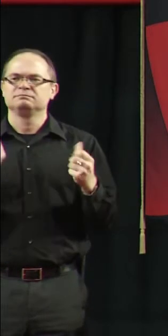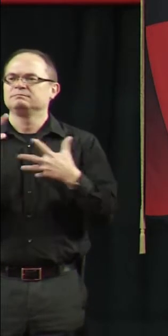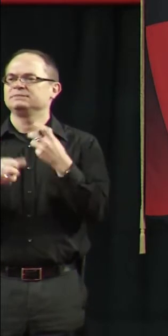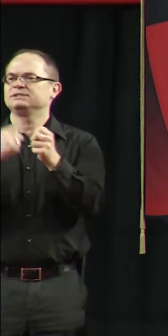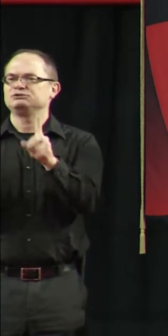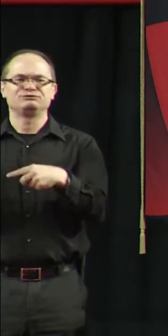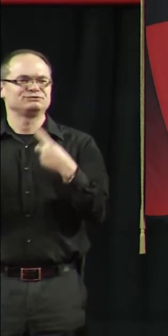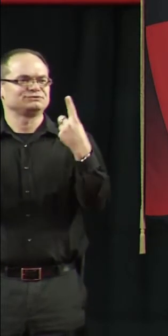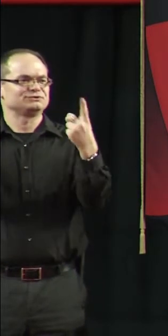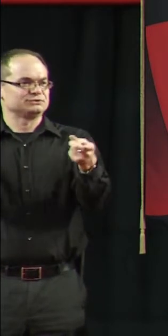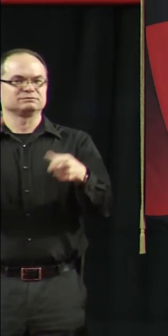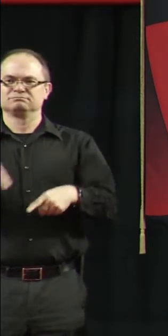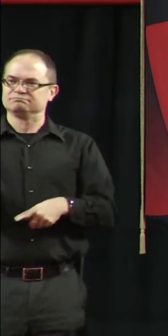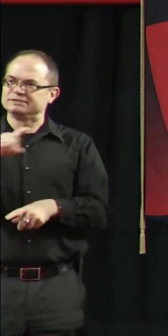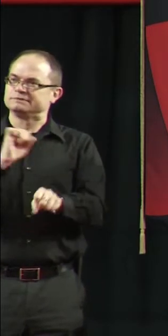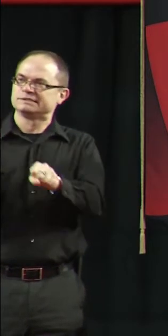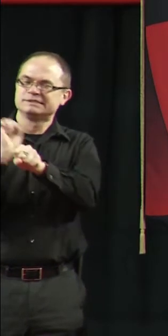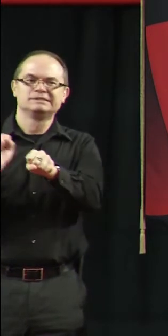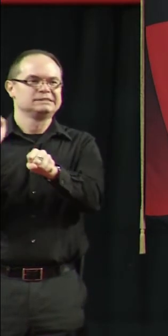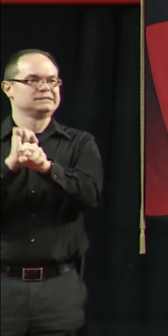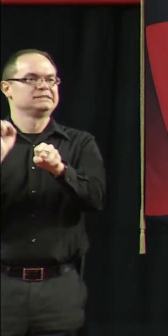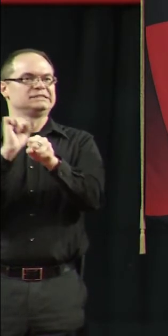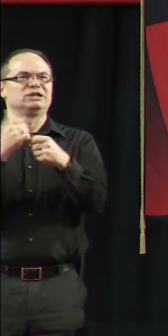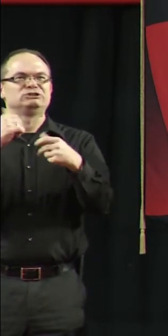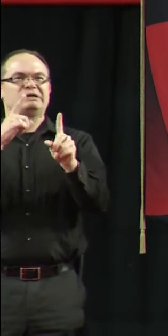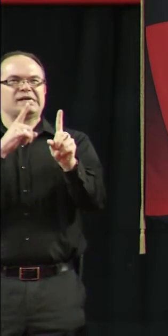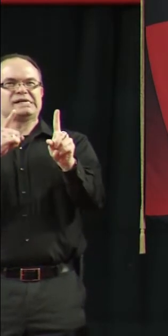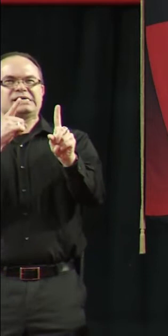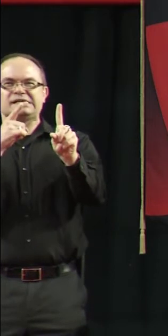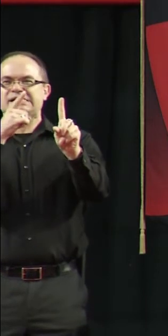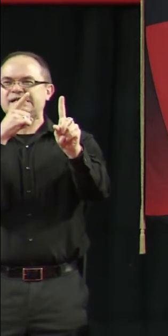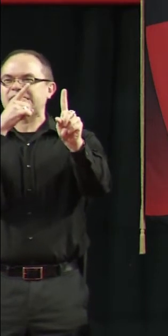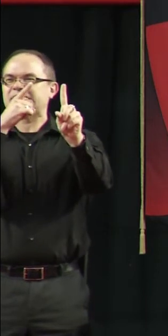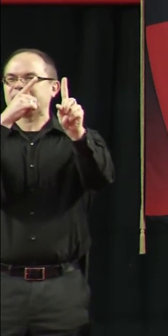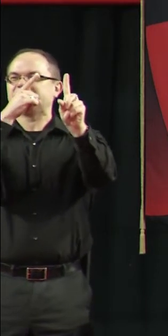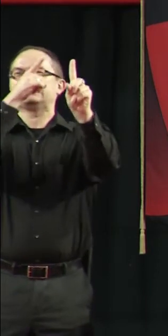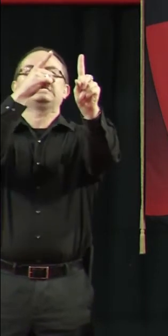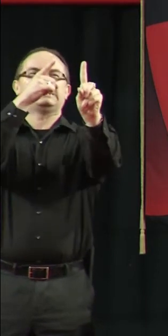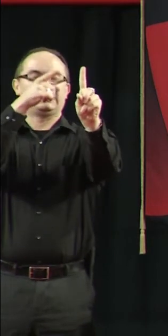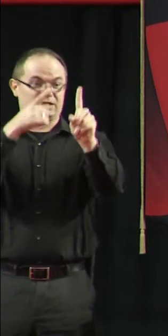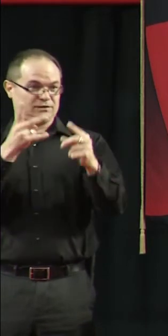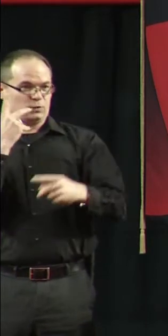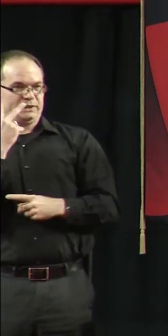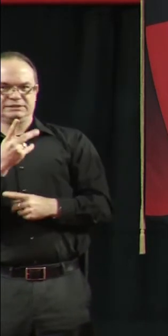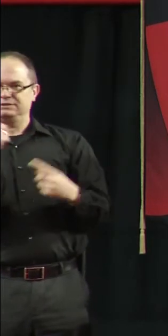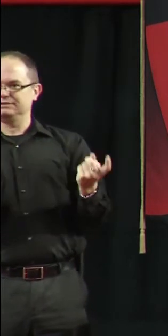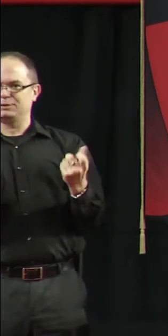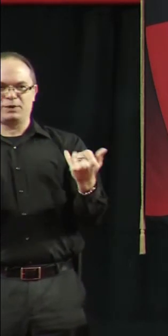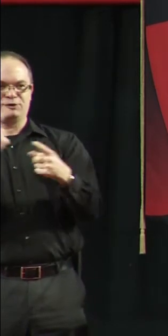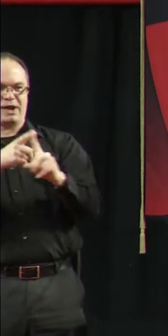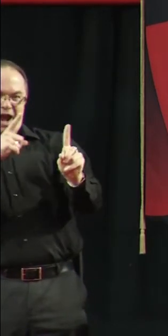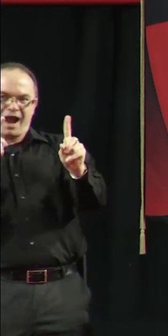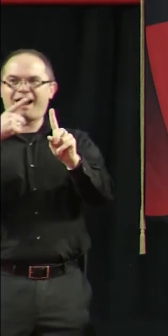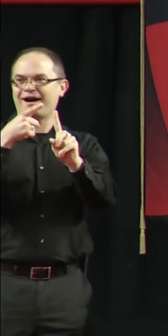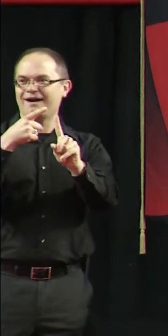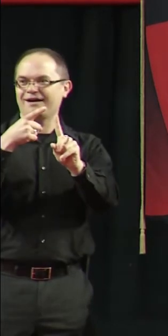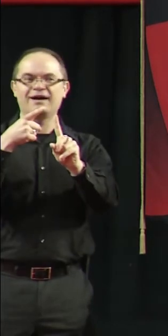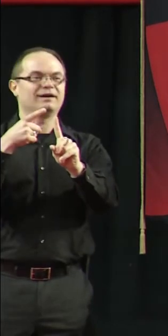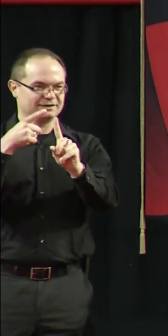years, our graduates have been striving to reach the educational milestone that we celebrate this evening.